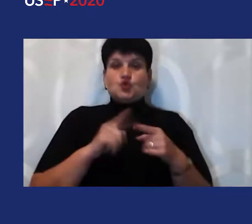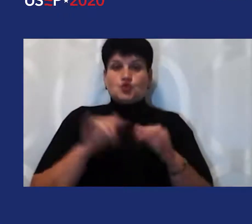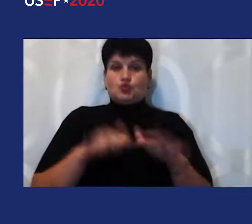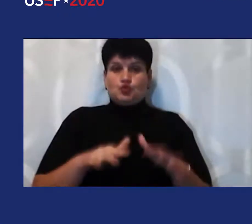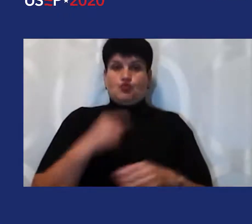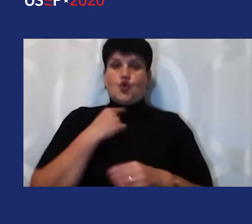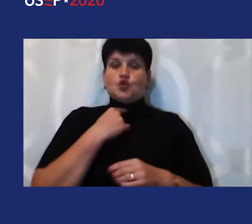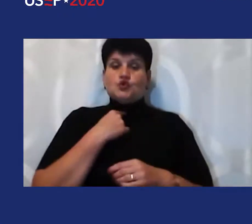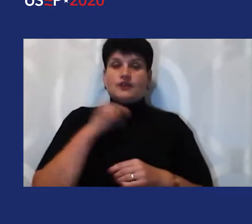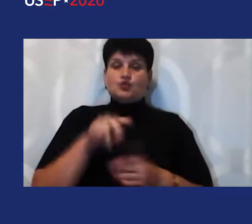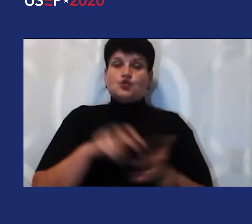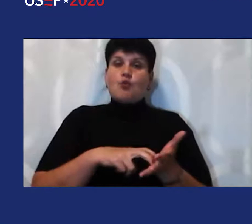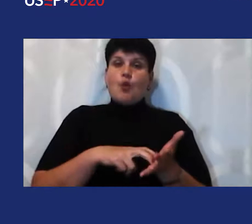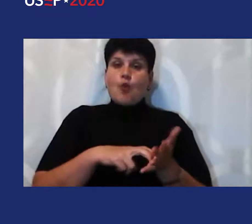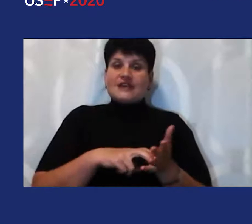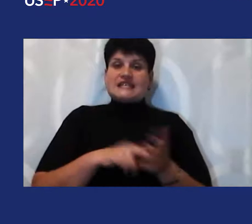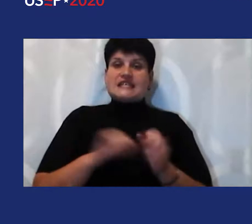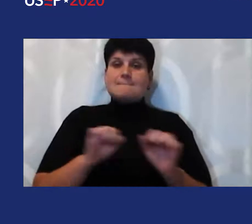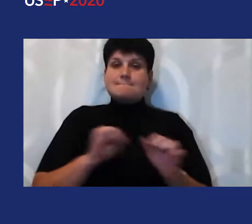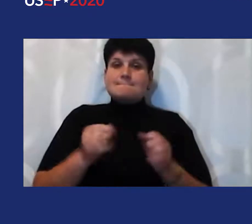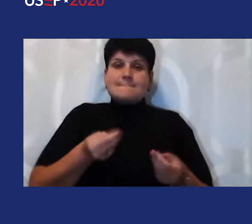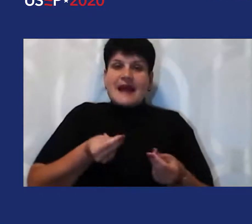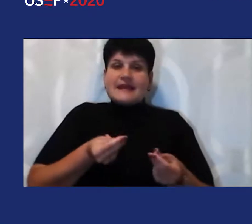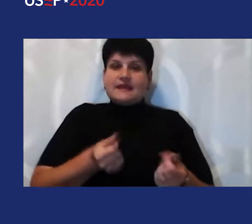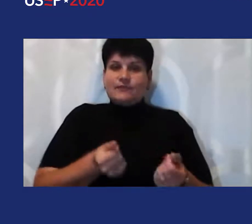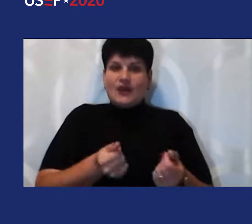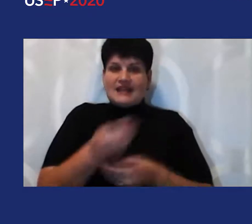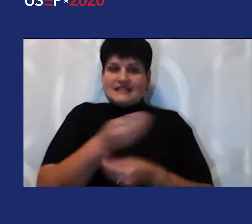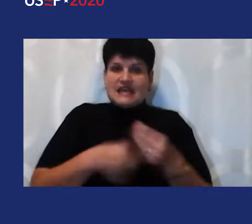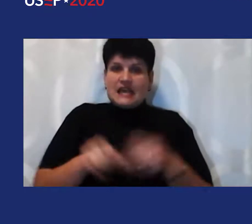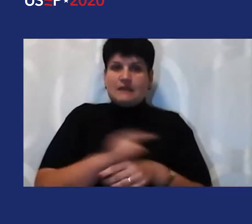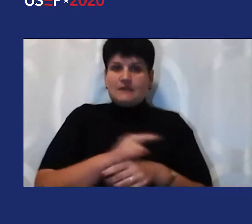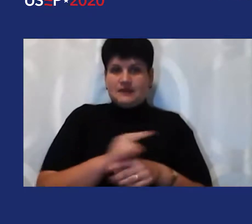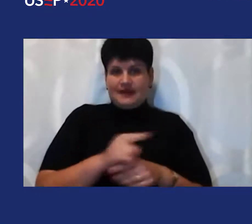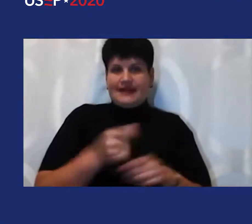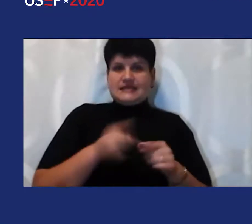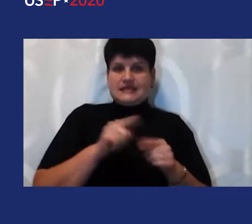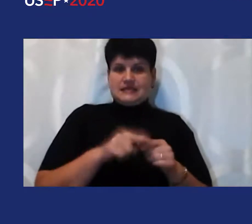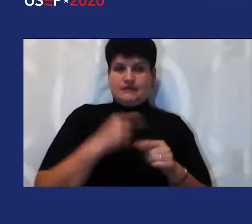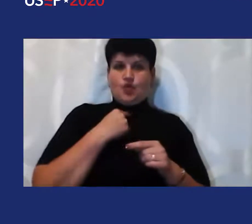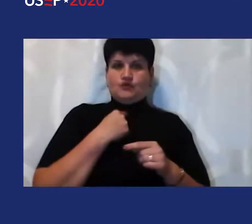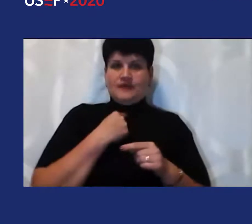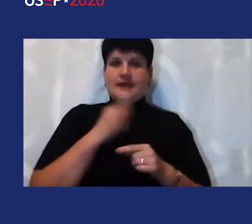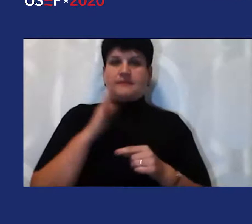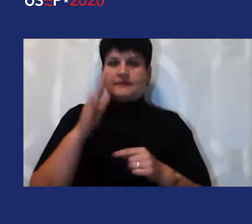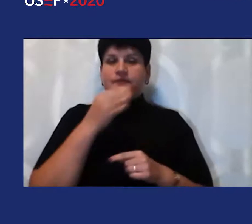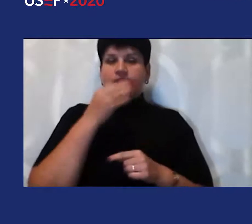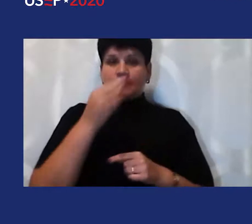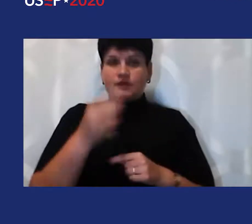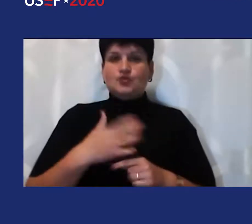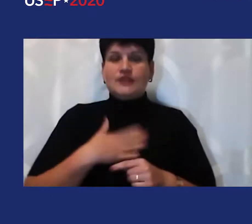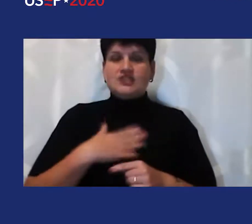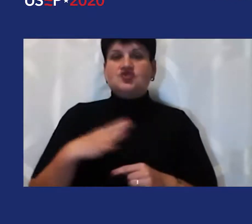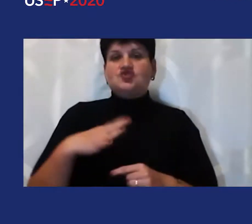early voting critically because they're very much afraid of potential fraud involved.